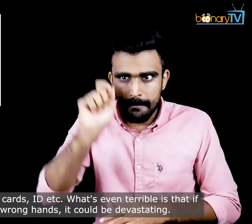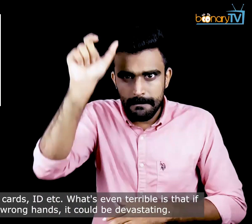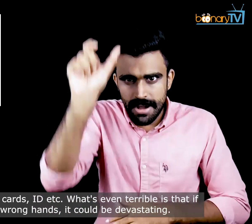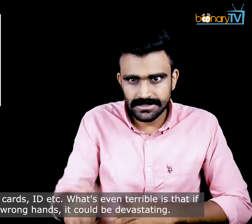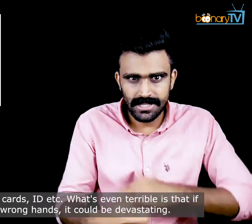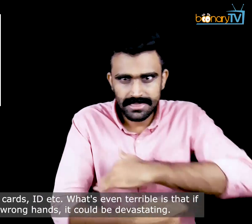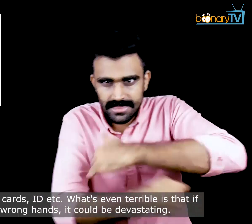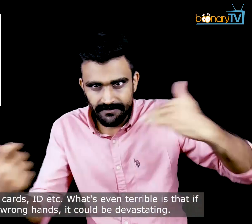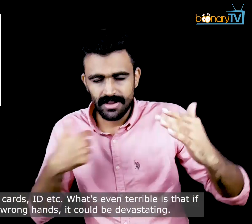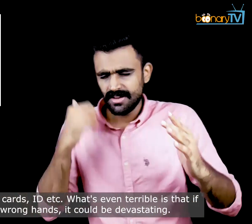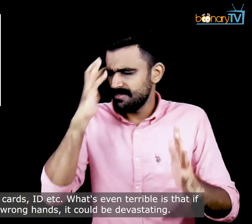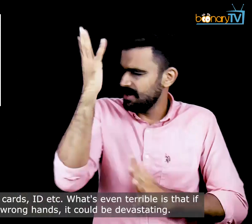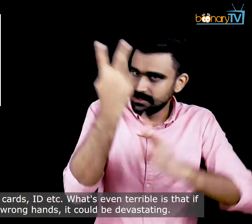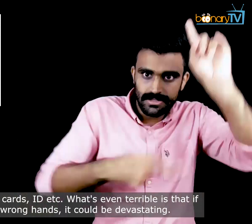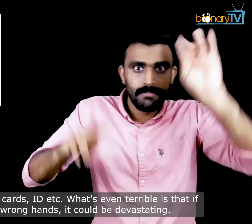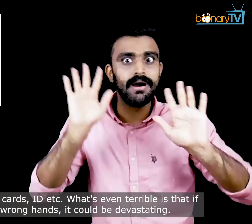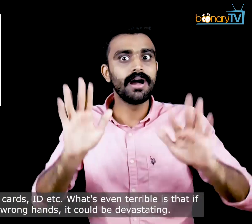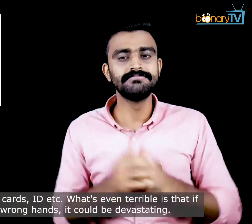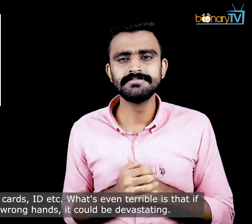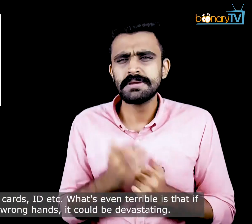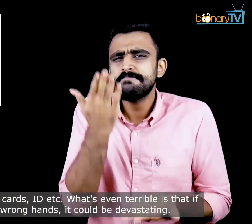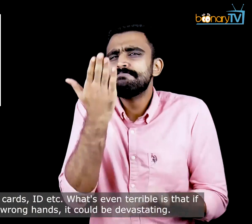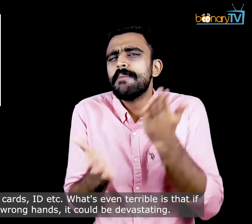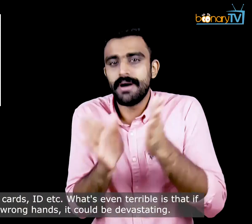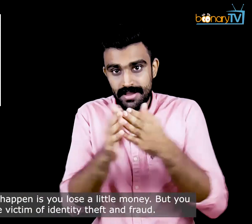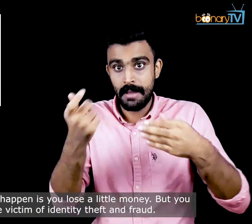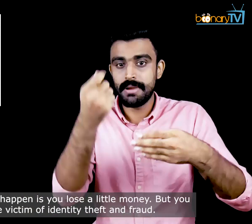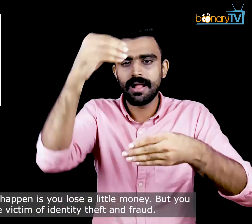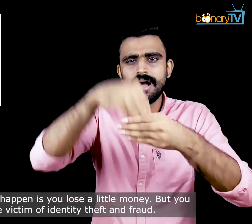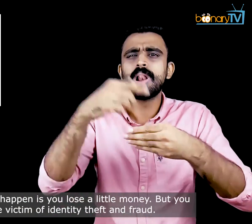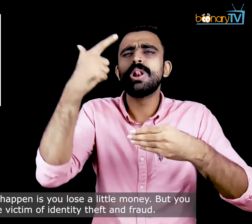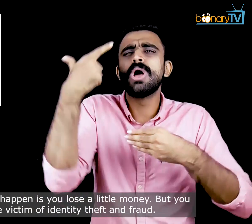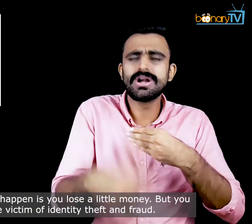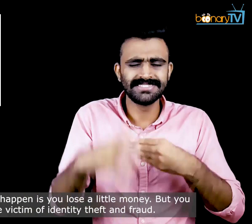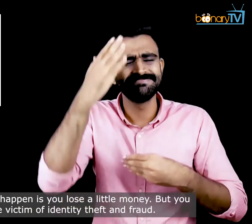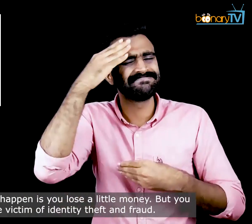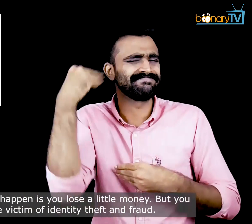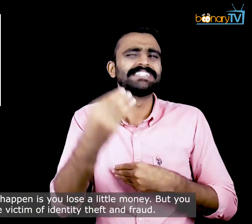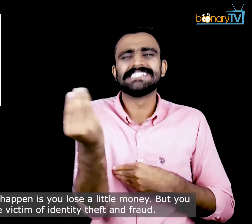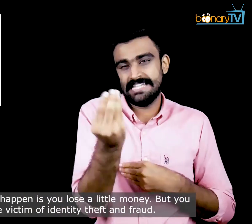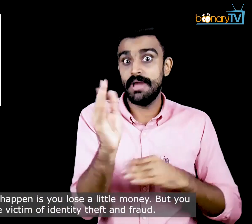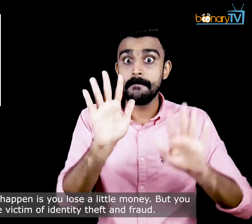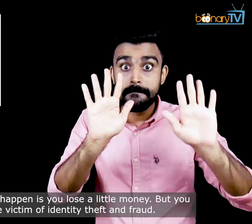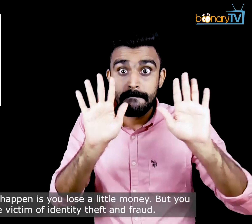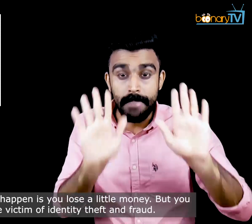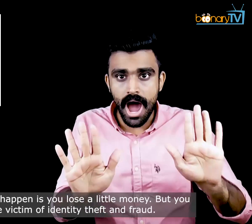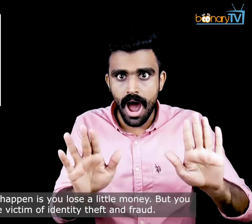wrong hands, it could be devastating. The least that can happen is you lose a little